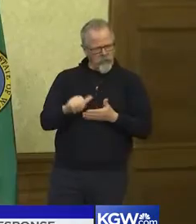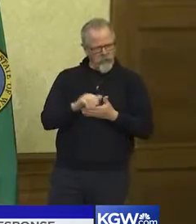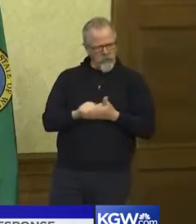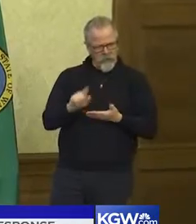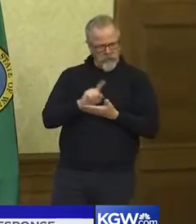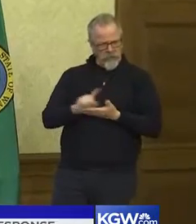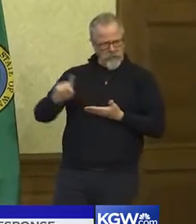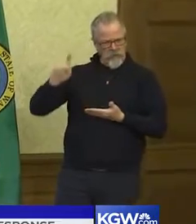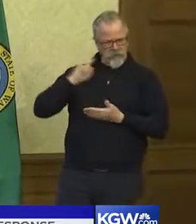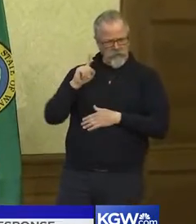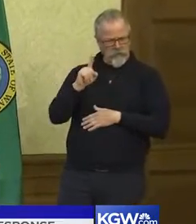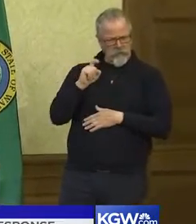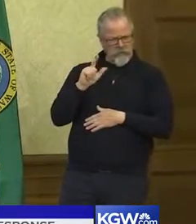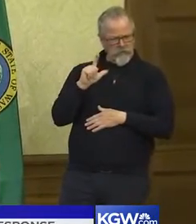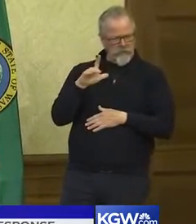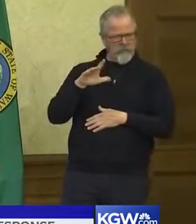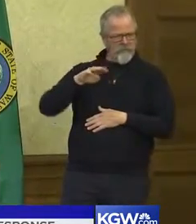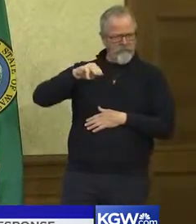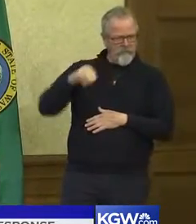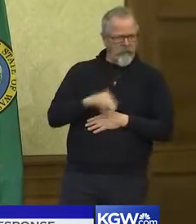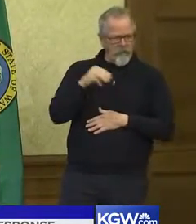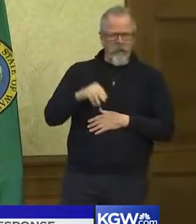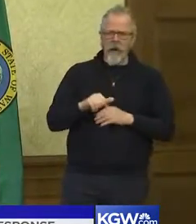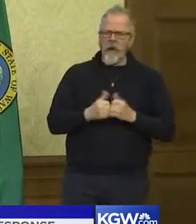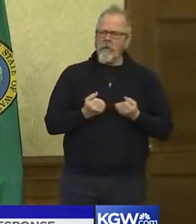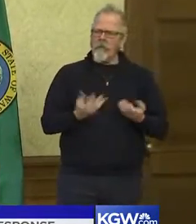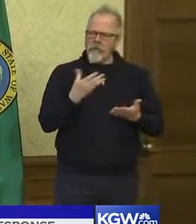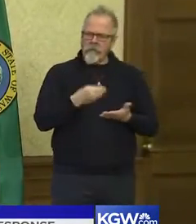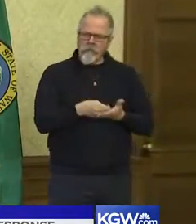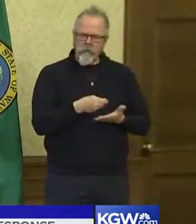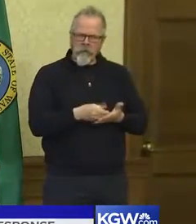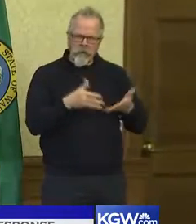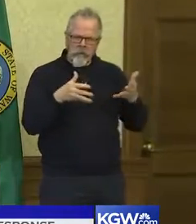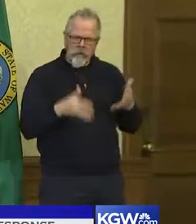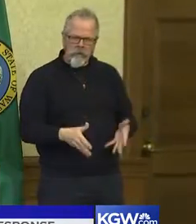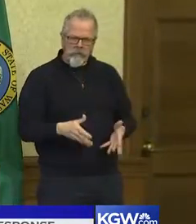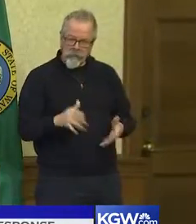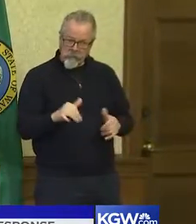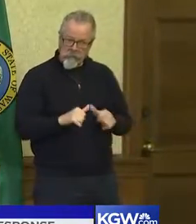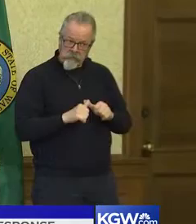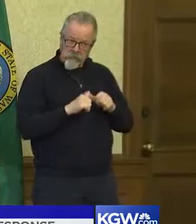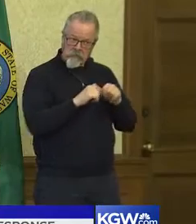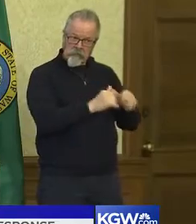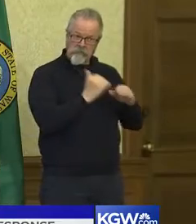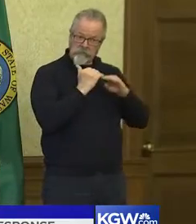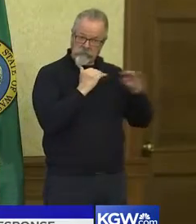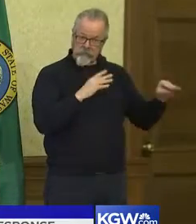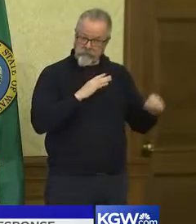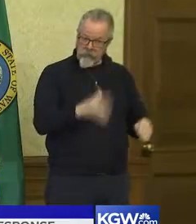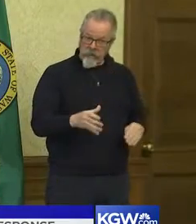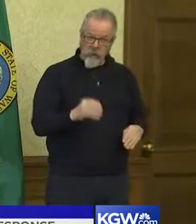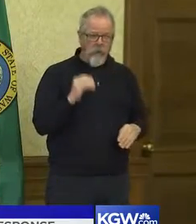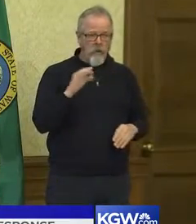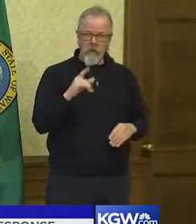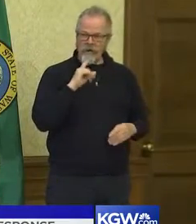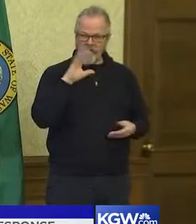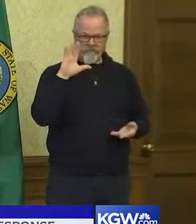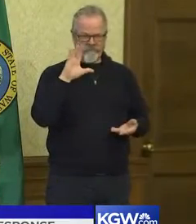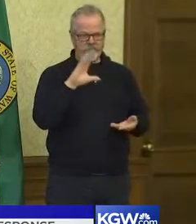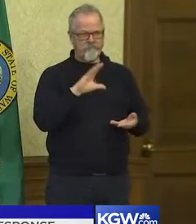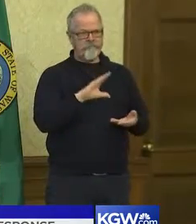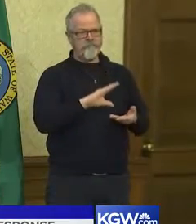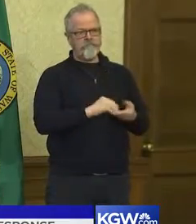this rate? And a separate question, with so many businesses closed and sales and veto tax receipts likely